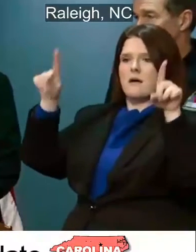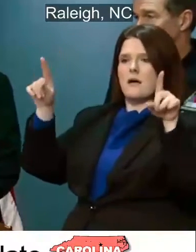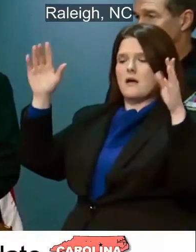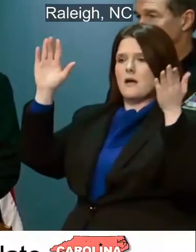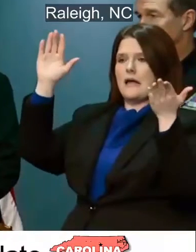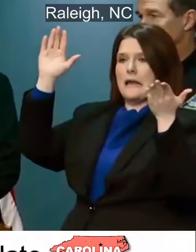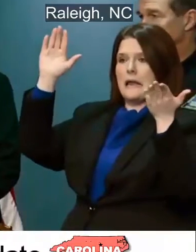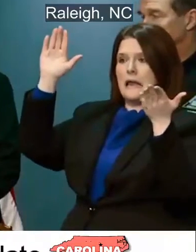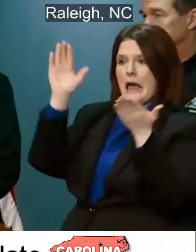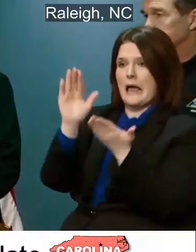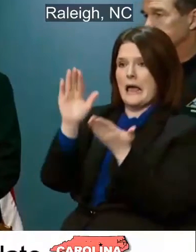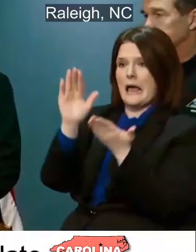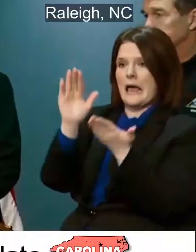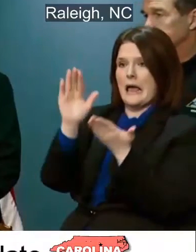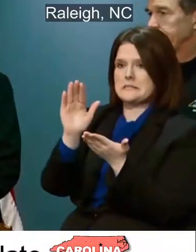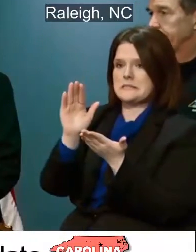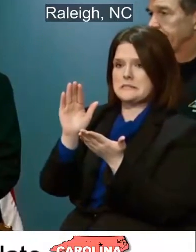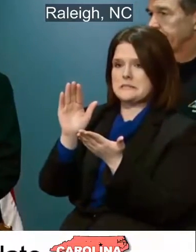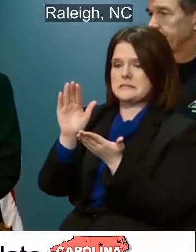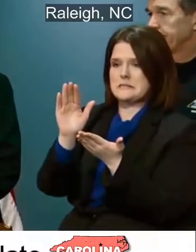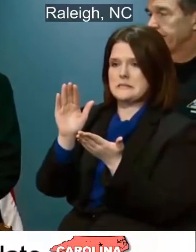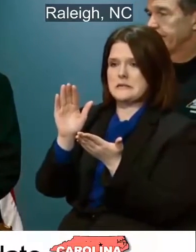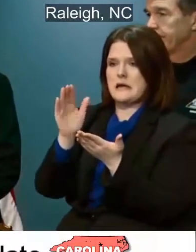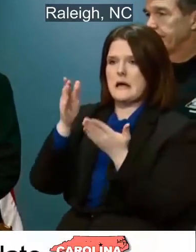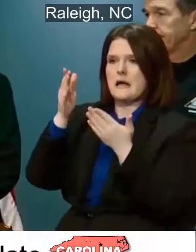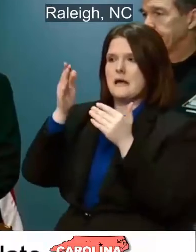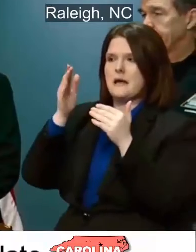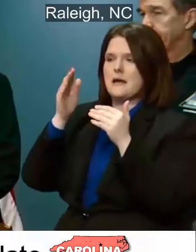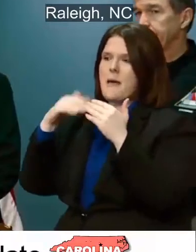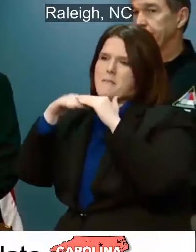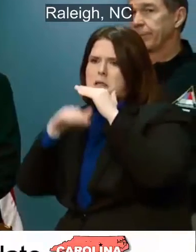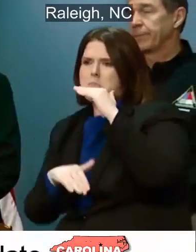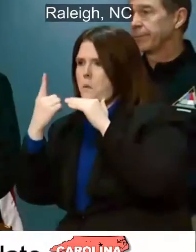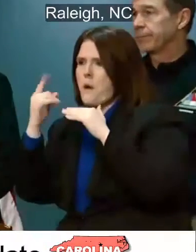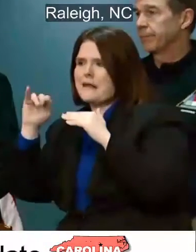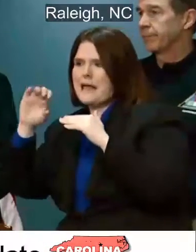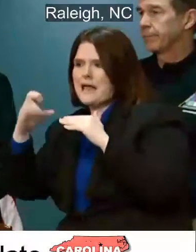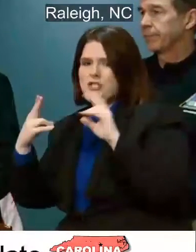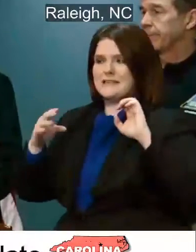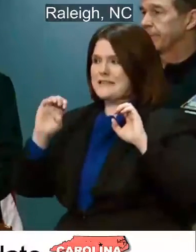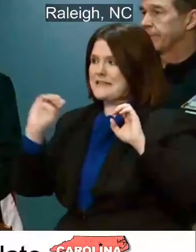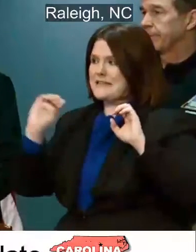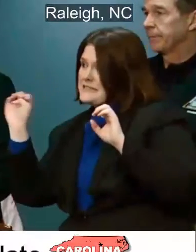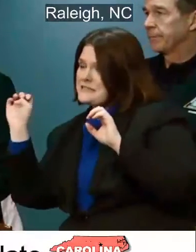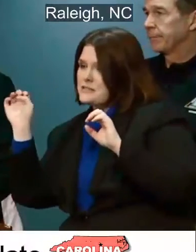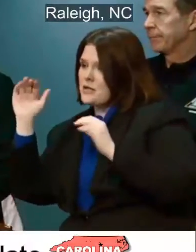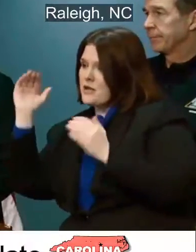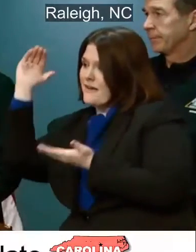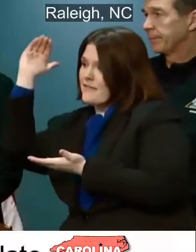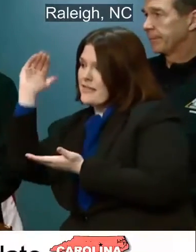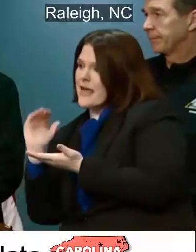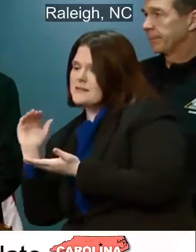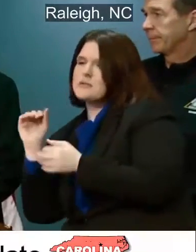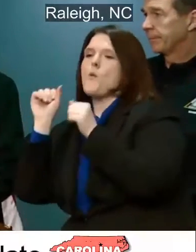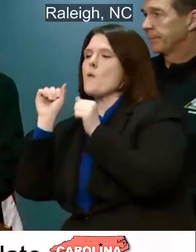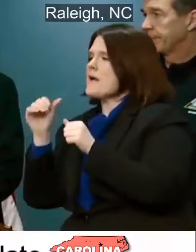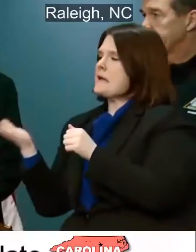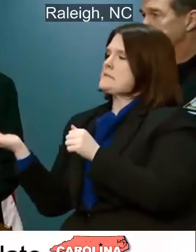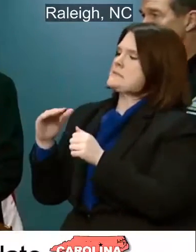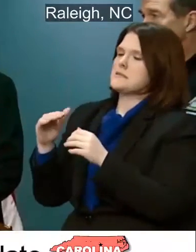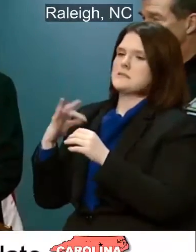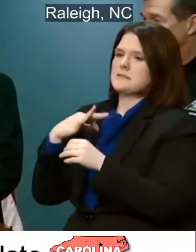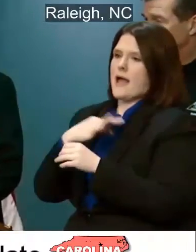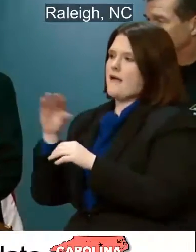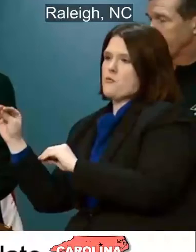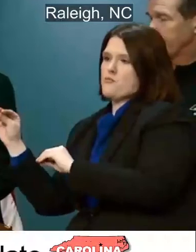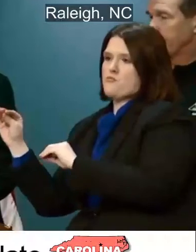less accumulation than the 1 inch we anticipate in eastern North Carolina, we'll be able to redeploy some of those